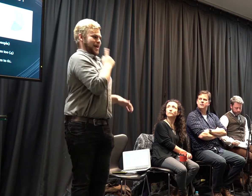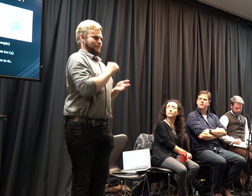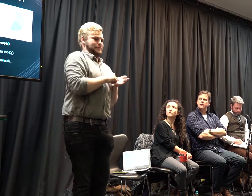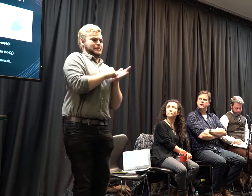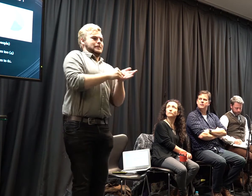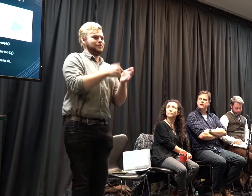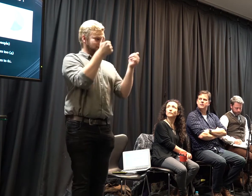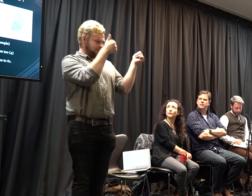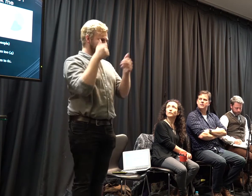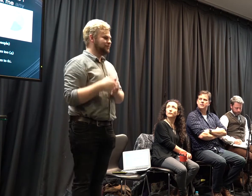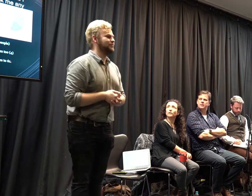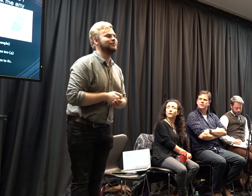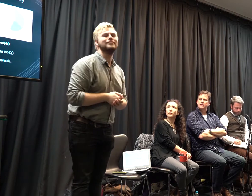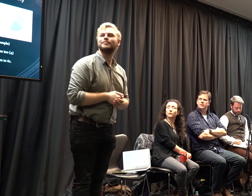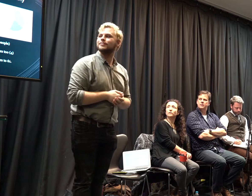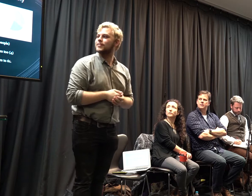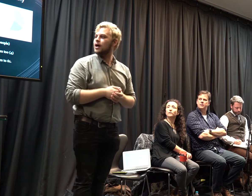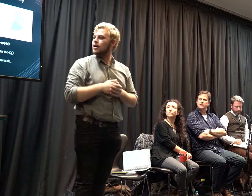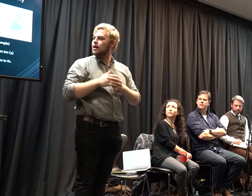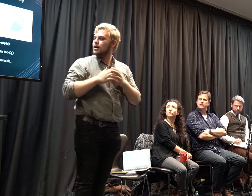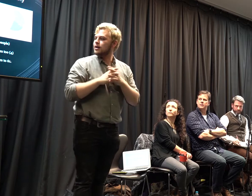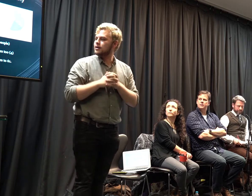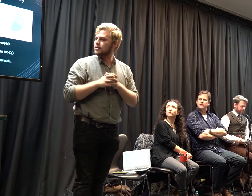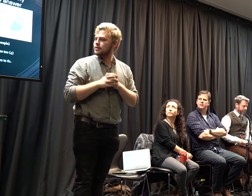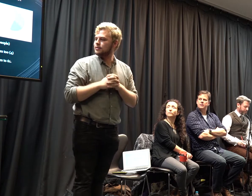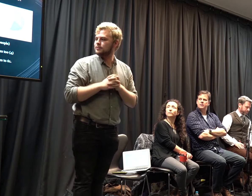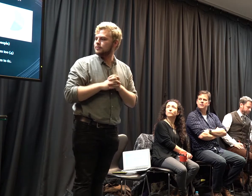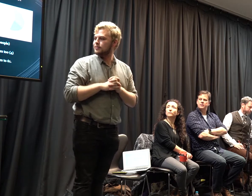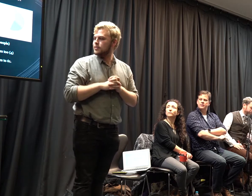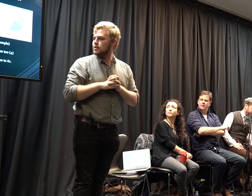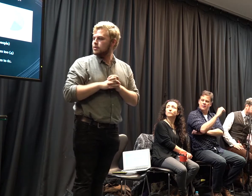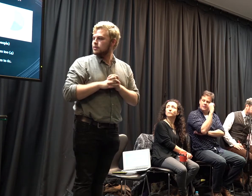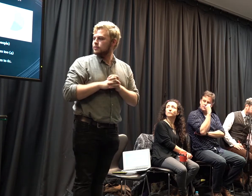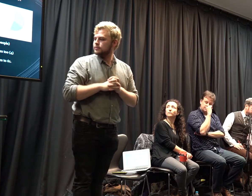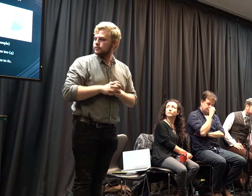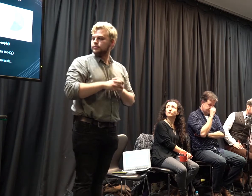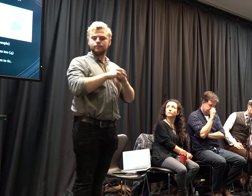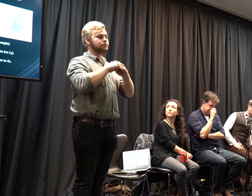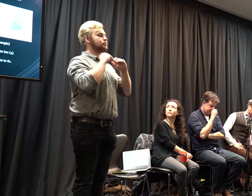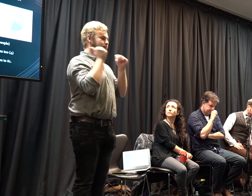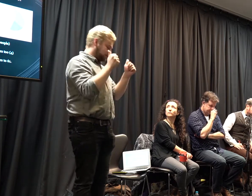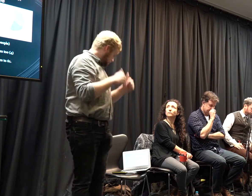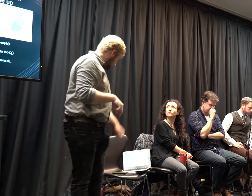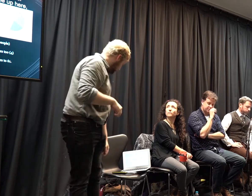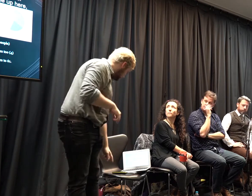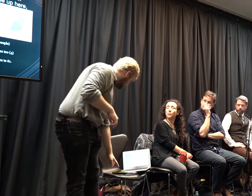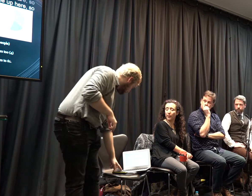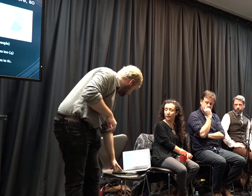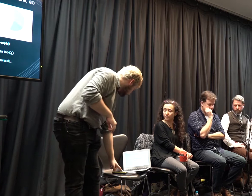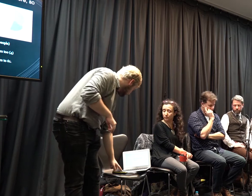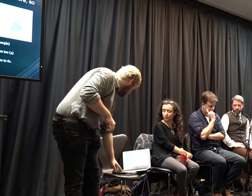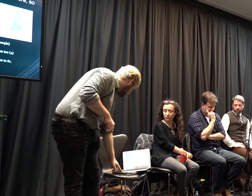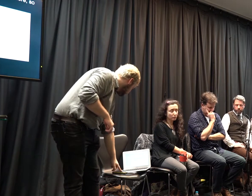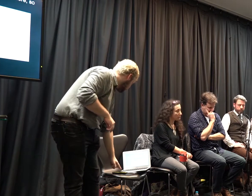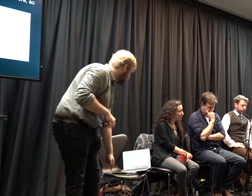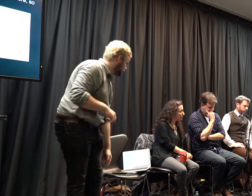any questions later, I will be more than happy to answer them. Obviously, I've got only a short time up here, so I'll just give you a whistle-stop tour.